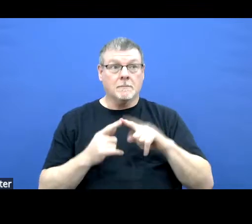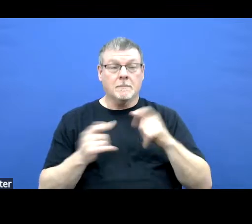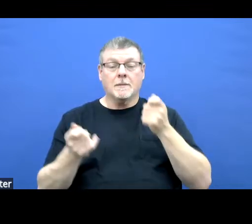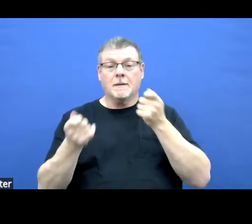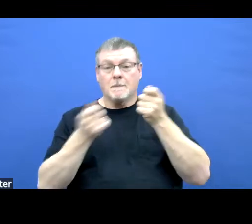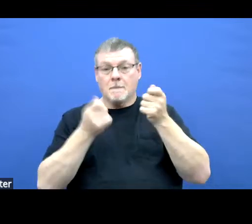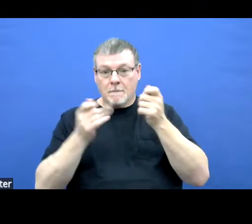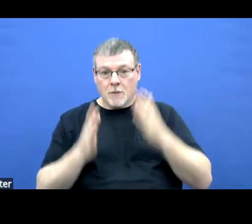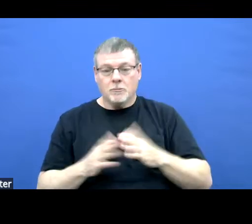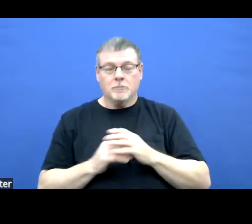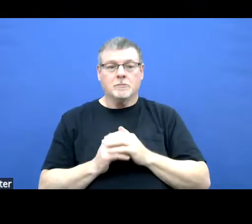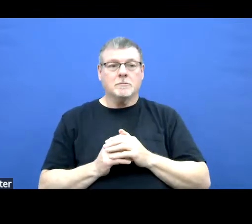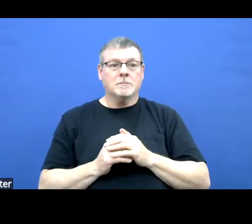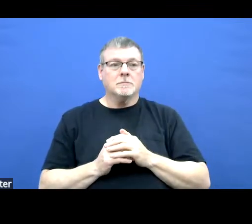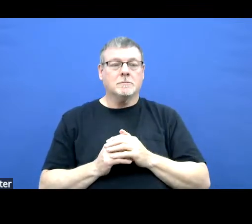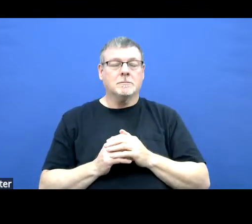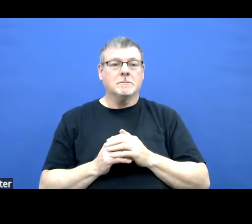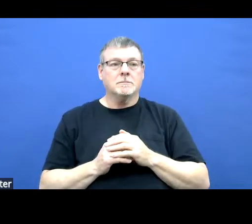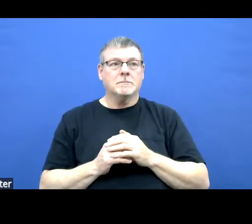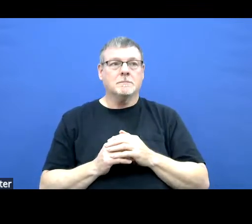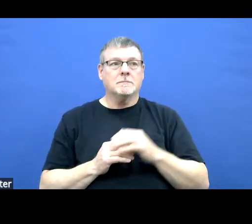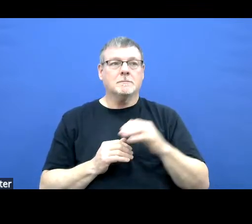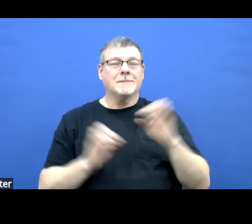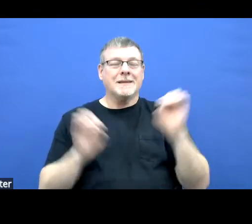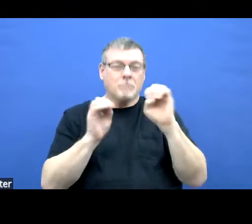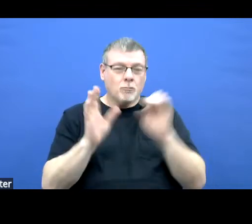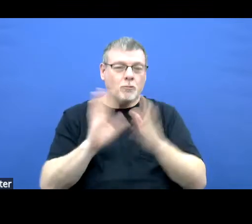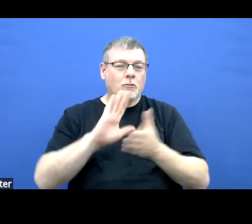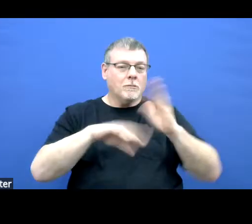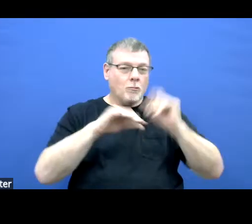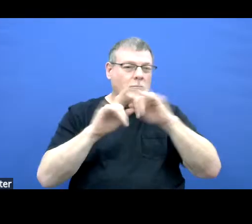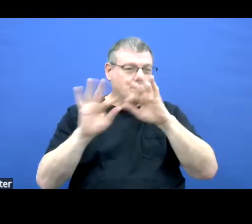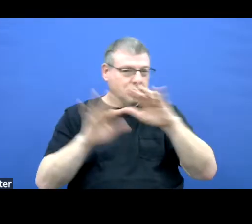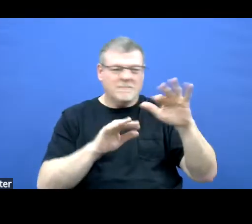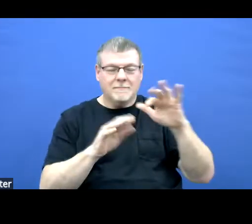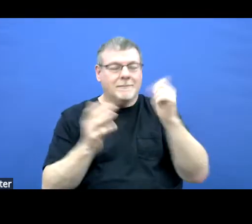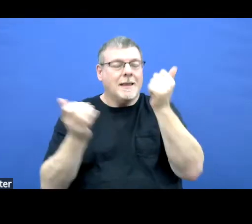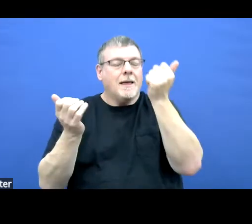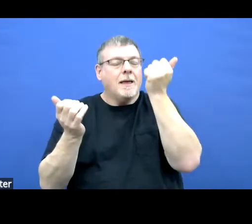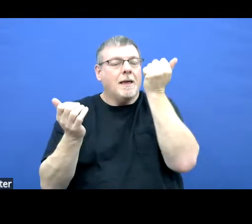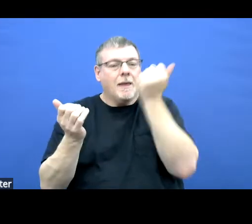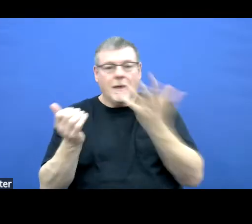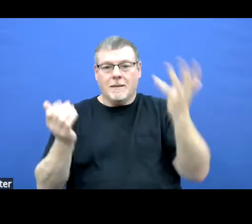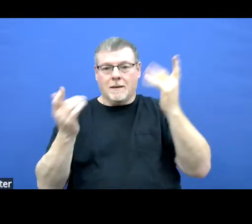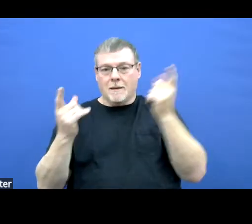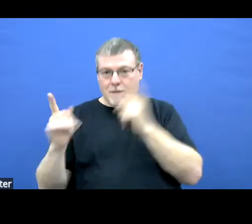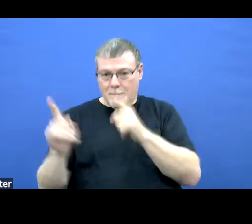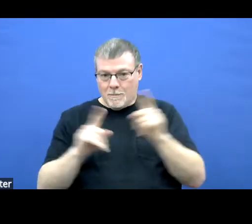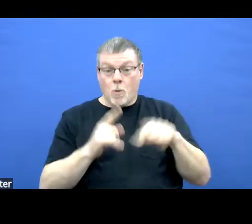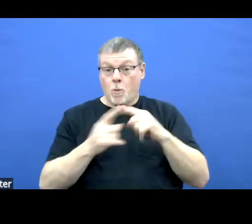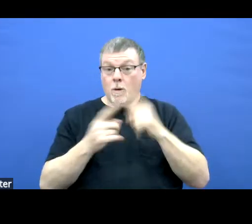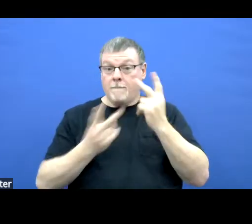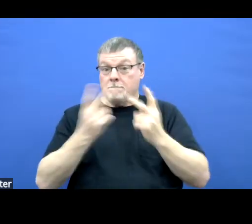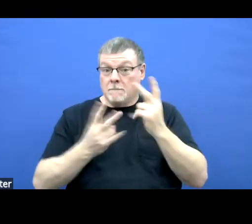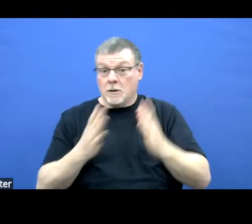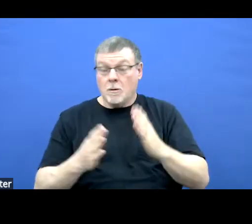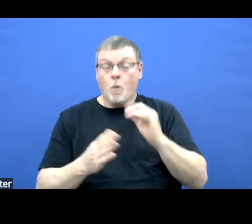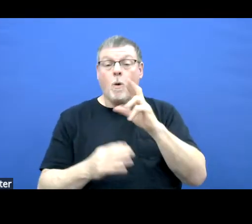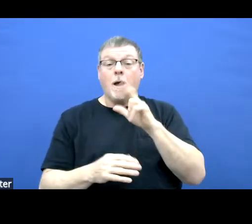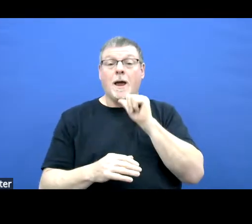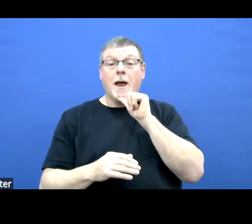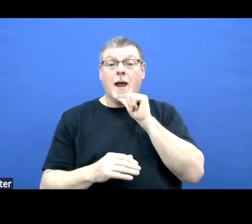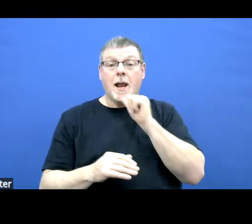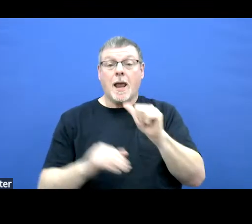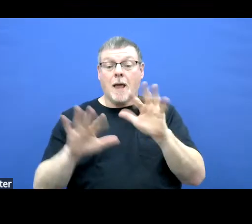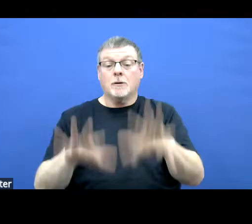manages ambulance calls and anything that might happen on unwanted visitors, sometimes non-custodial